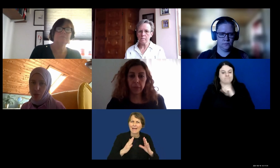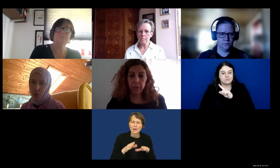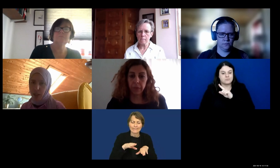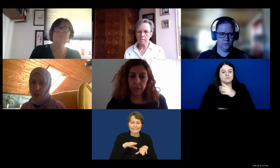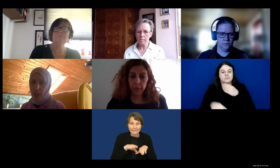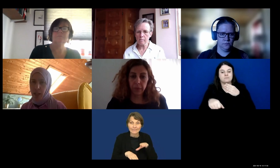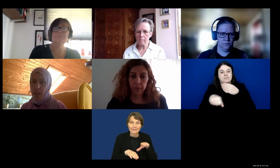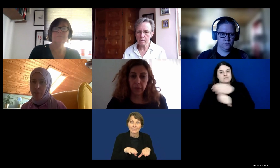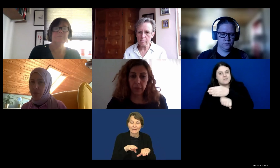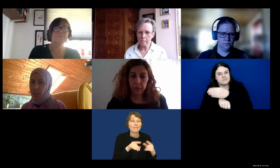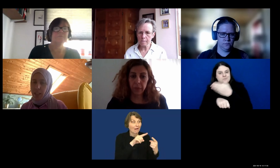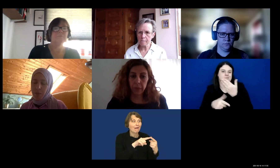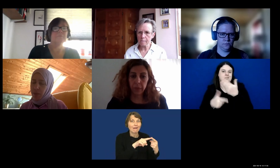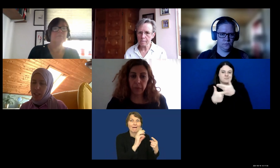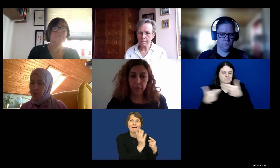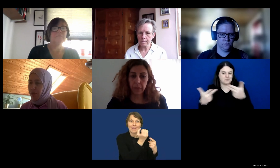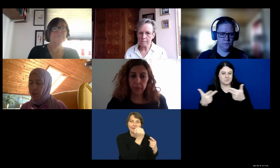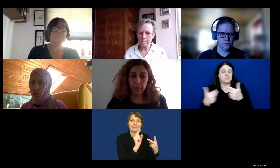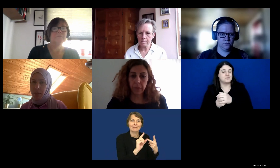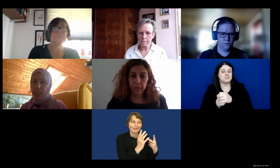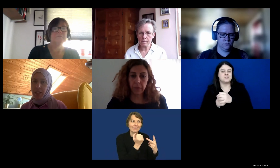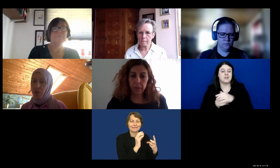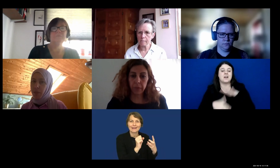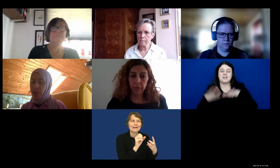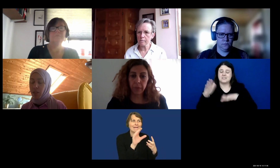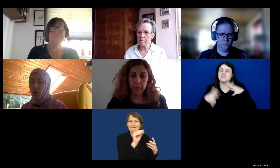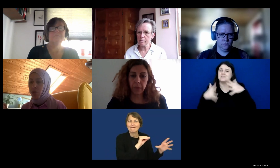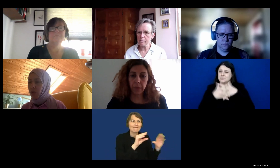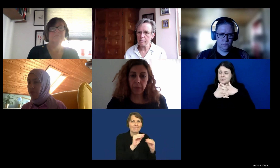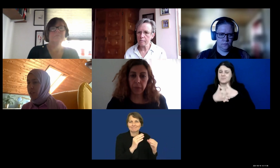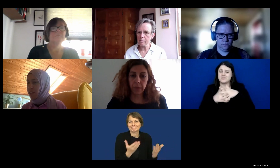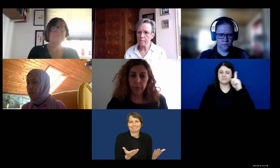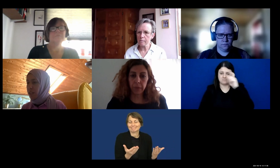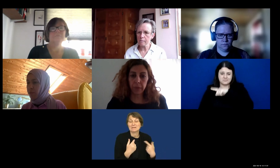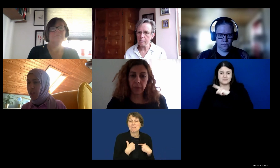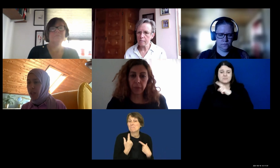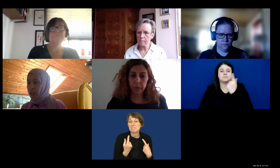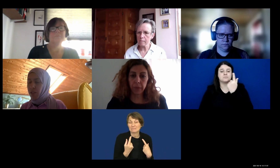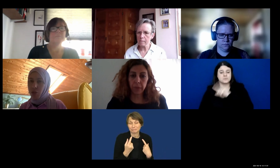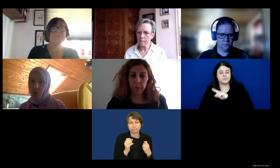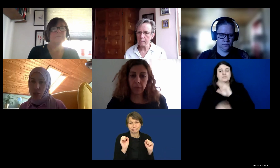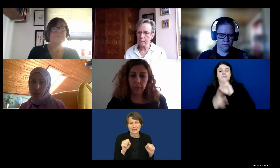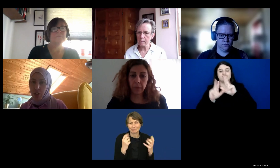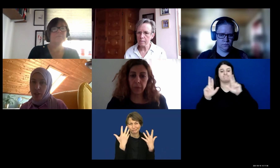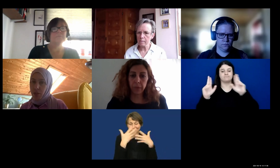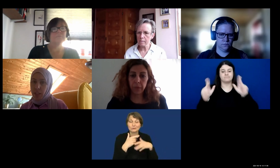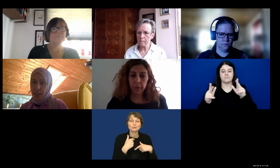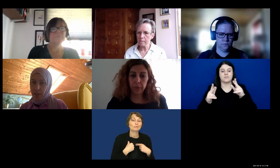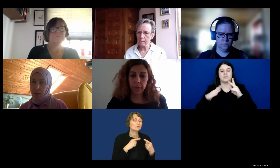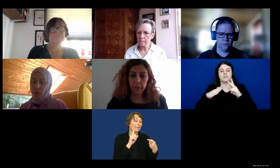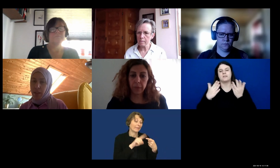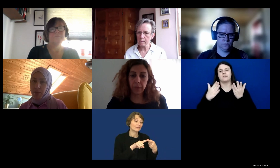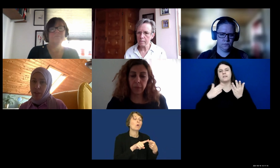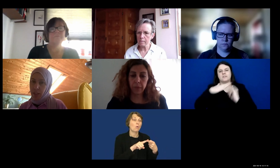these tools. It can be very complicated. You might go to different institutions in order to